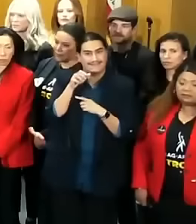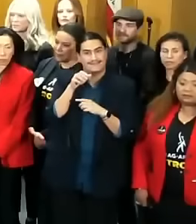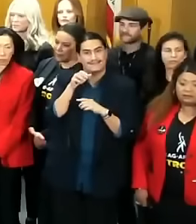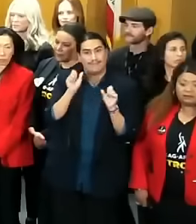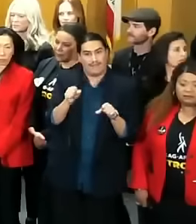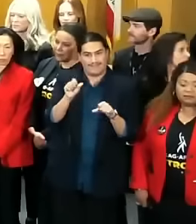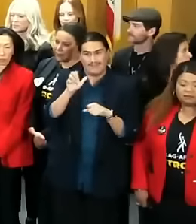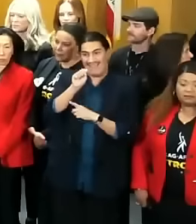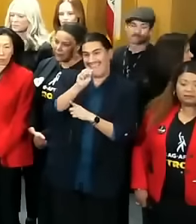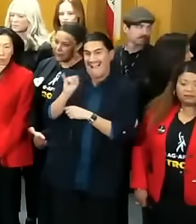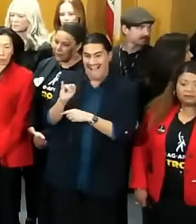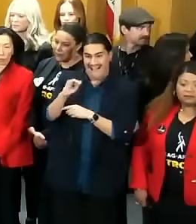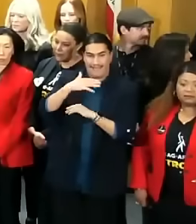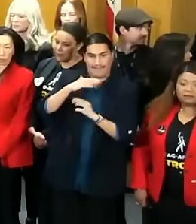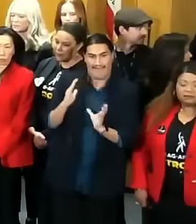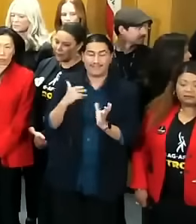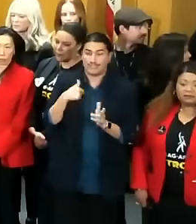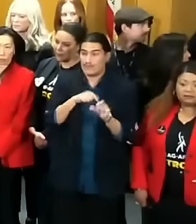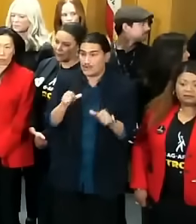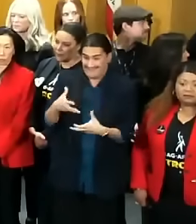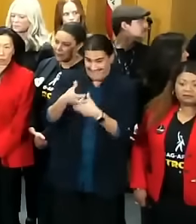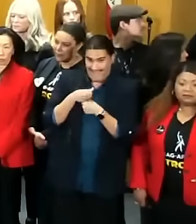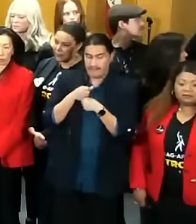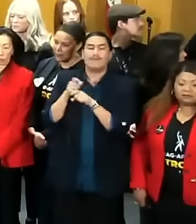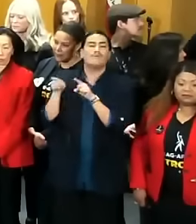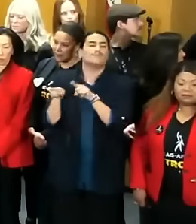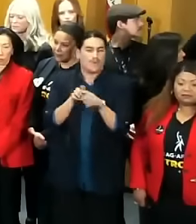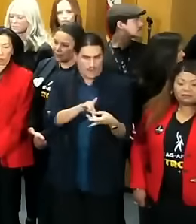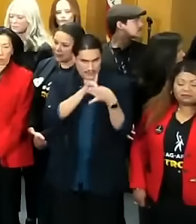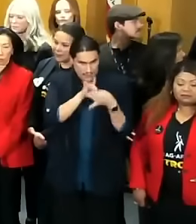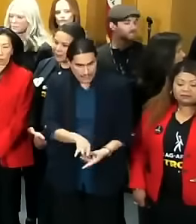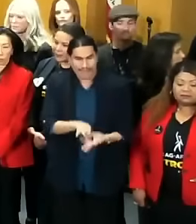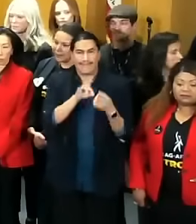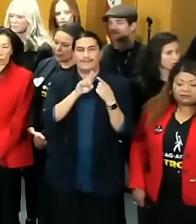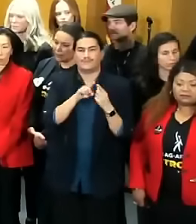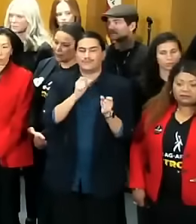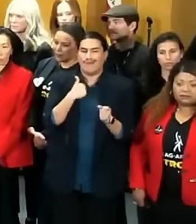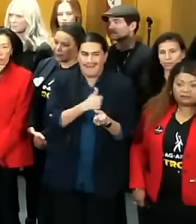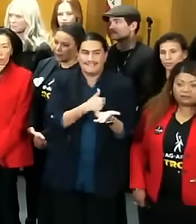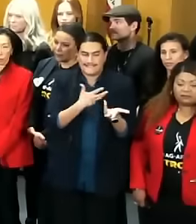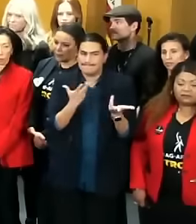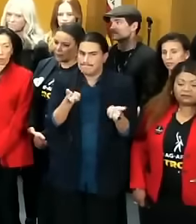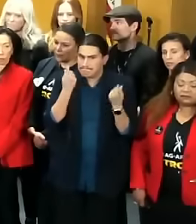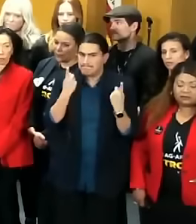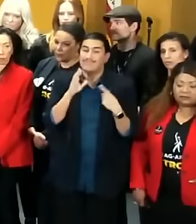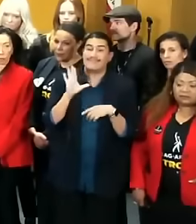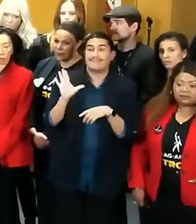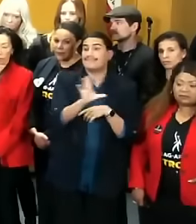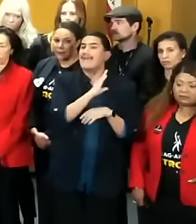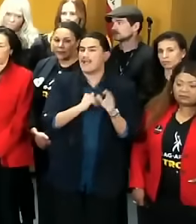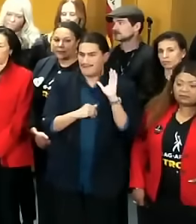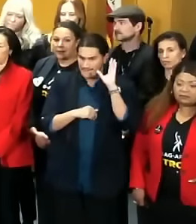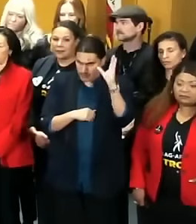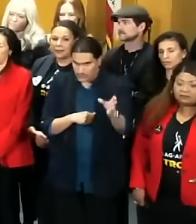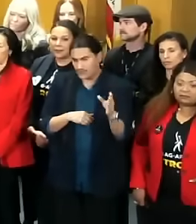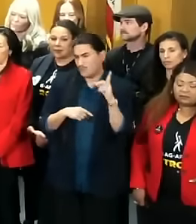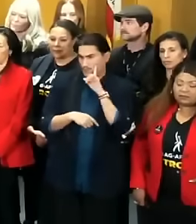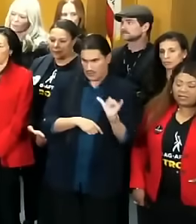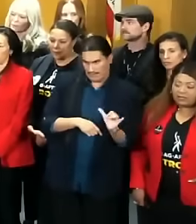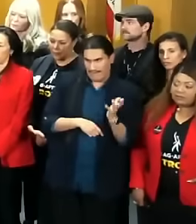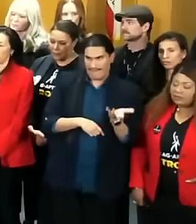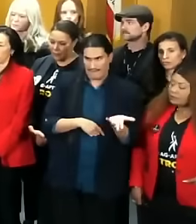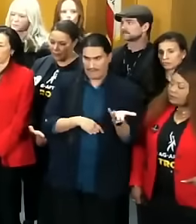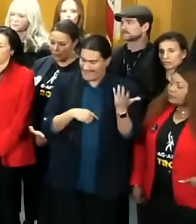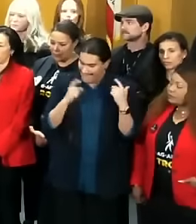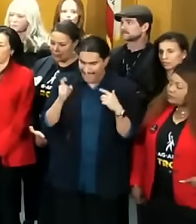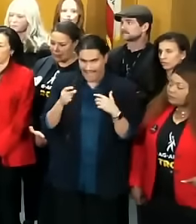AI package that we could get was also going to spill over into what their futures were going to look